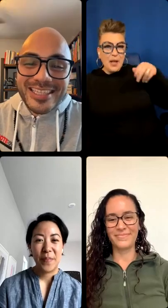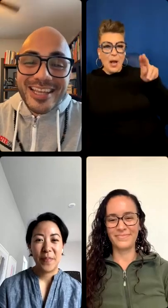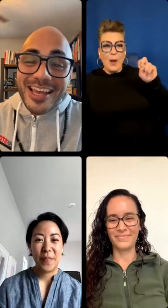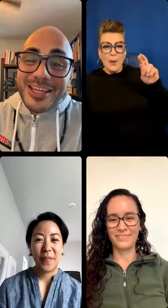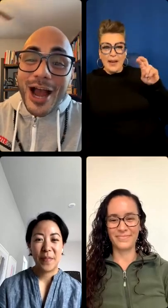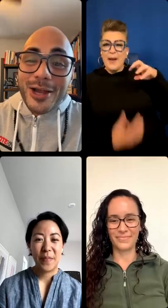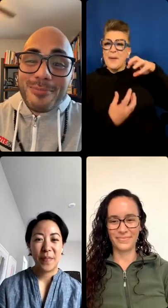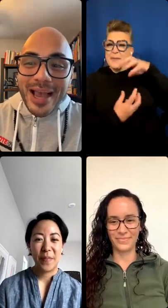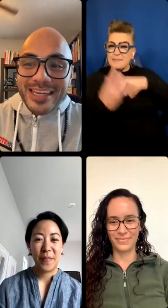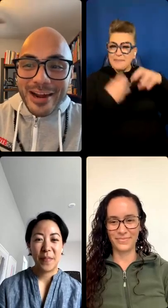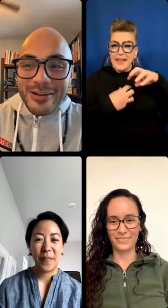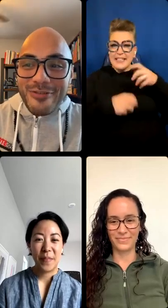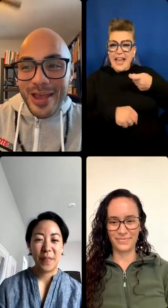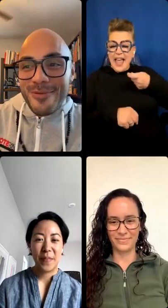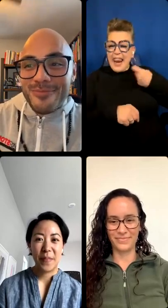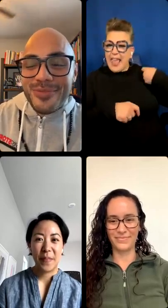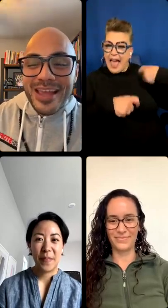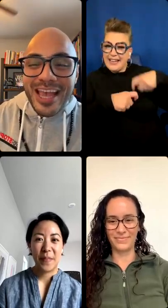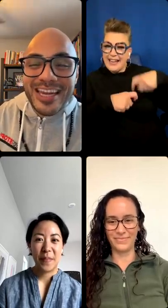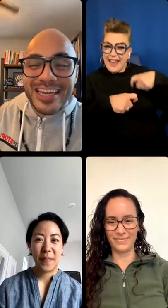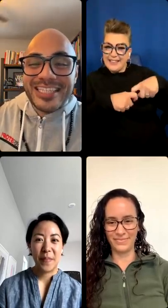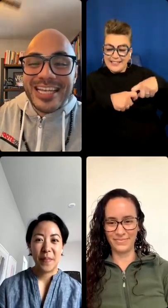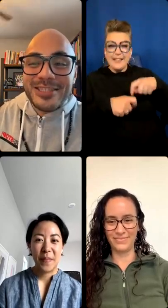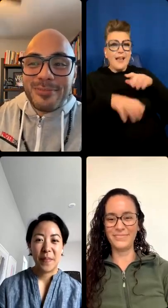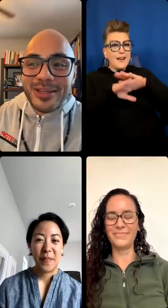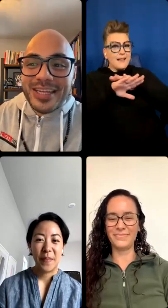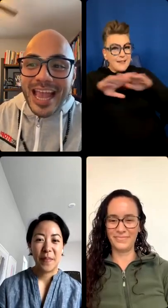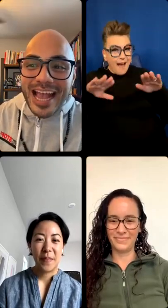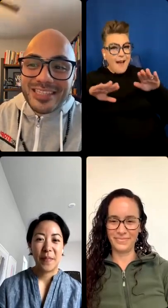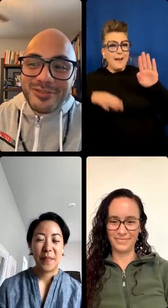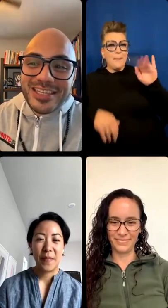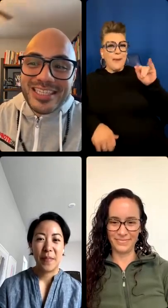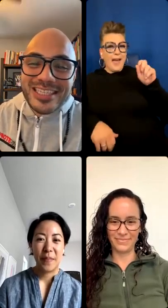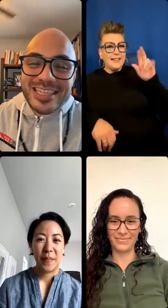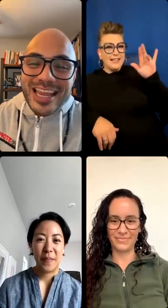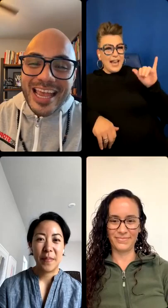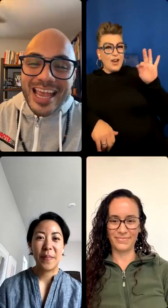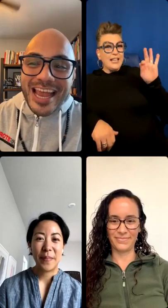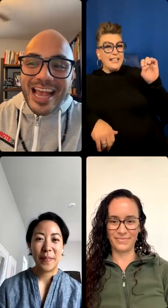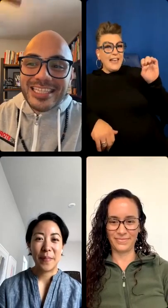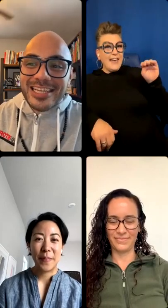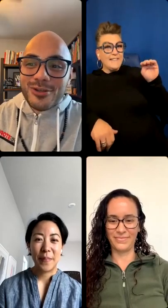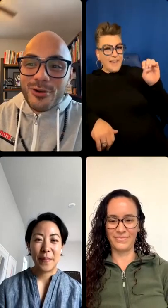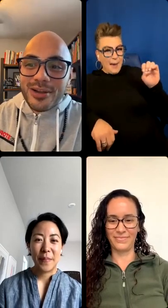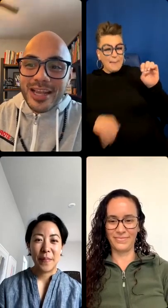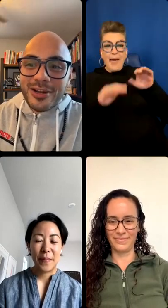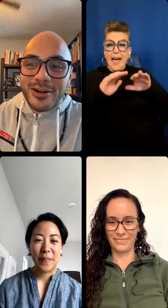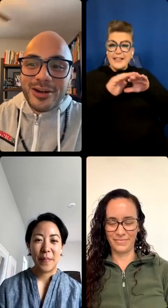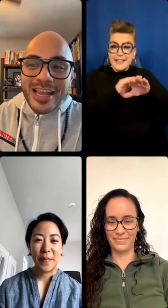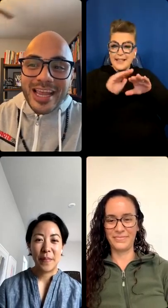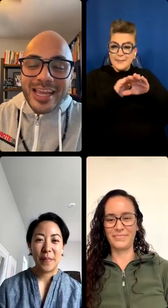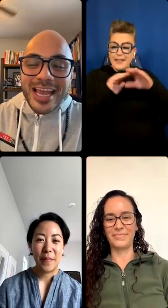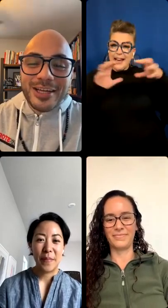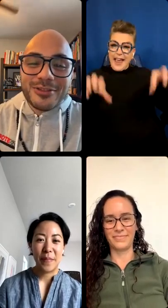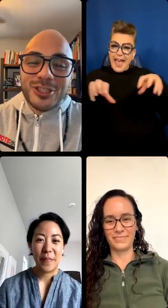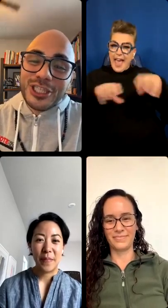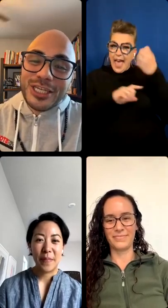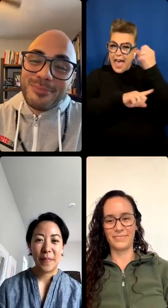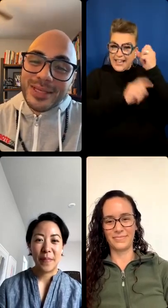Latinx, non-binary femme, and an accessibility activist and access coordinator